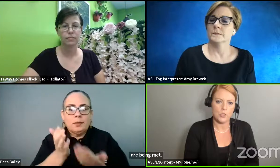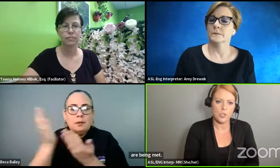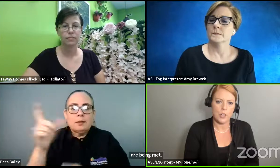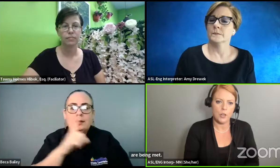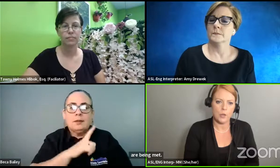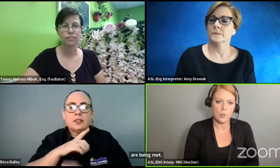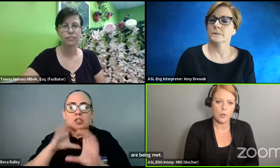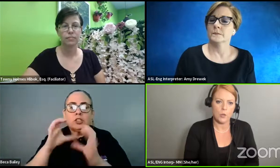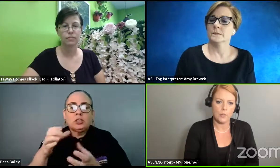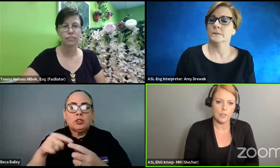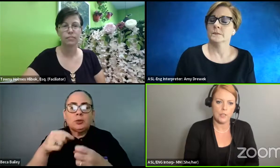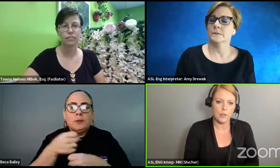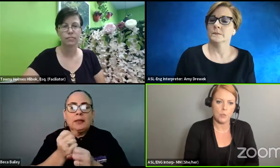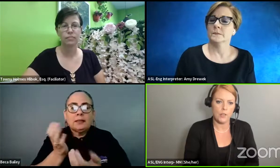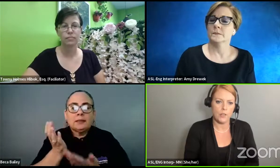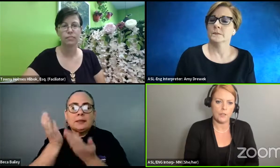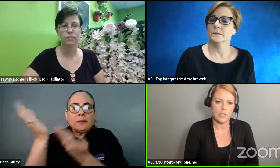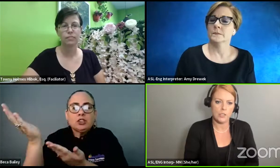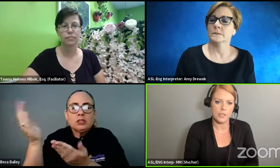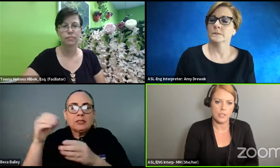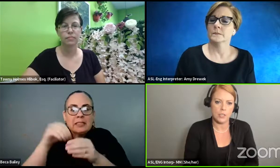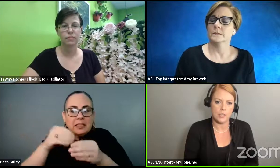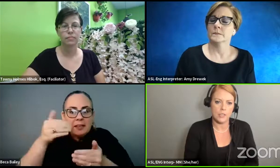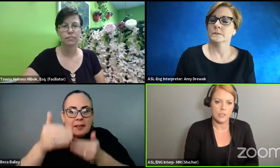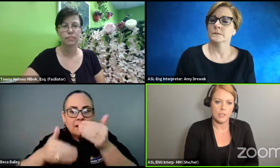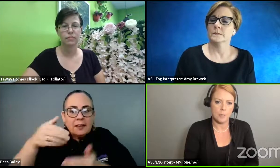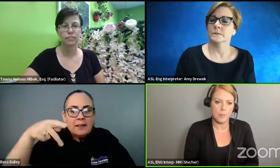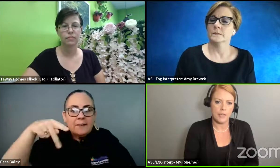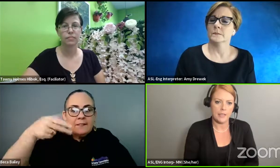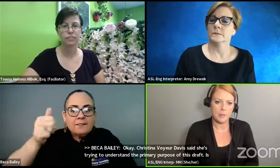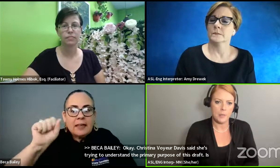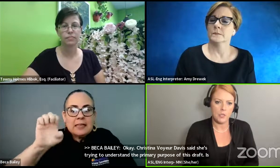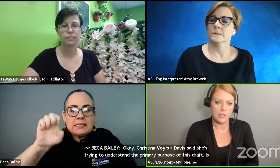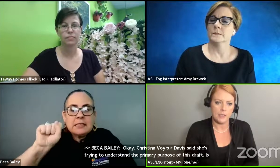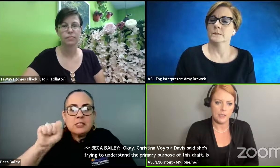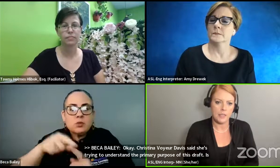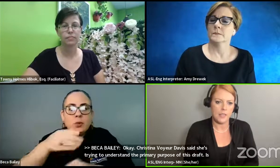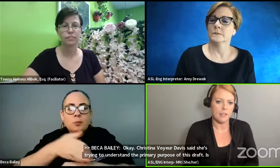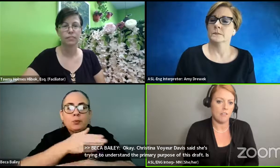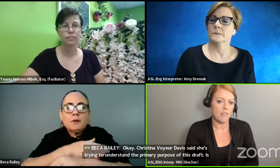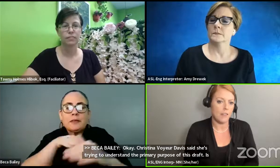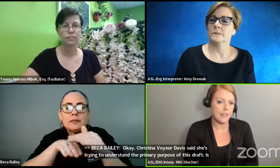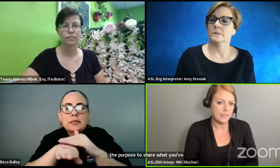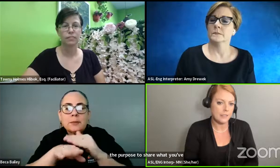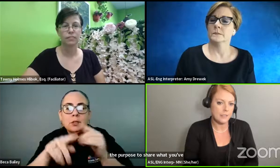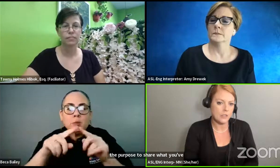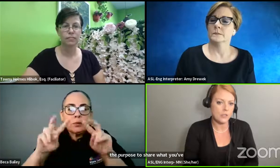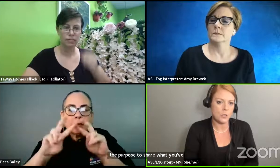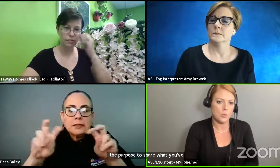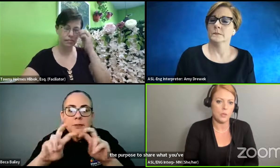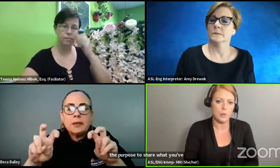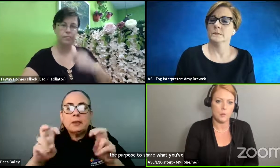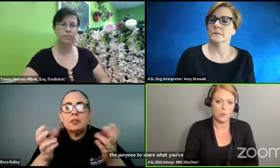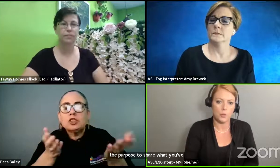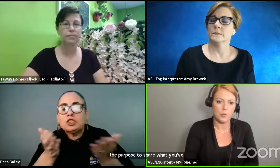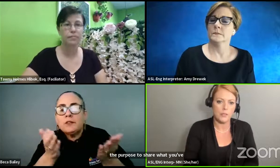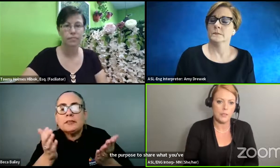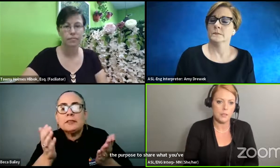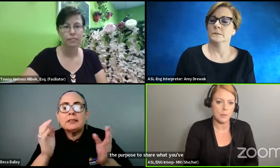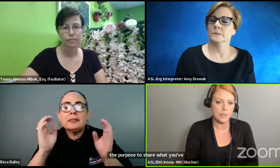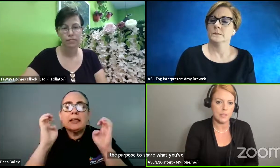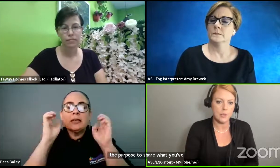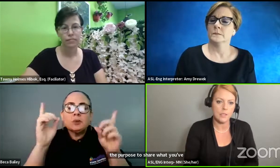to share what you've studied with the legislation to make submissions in phases to